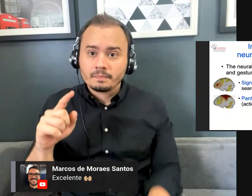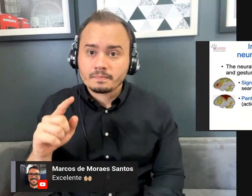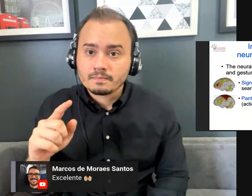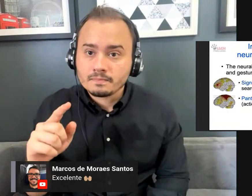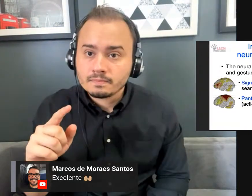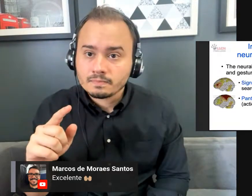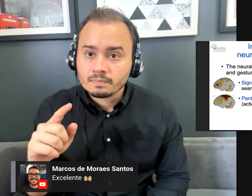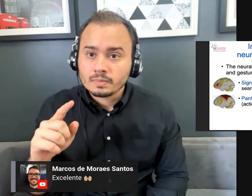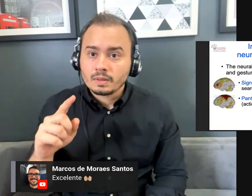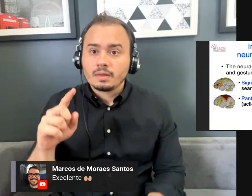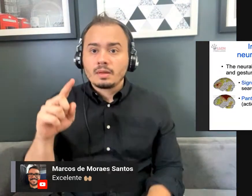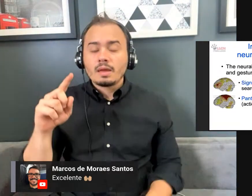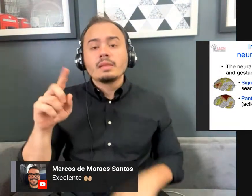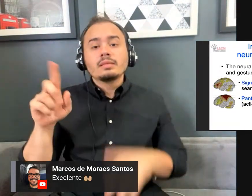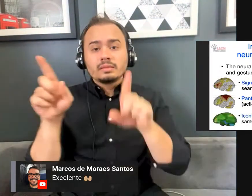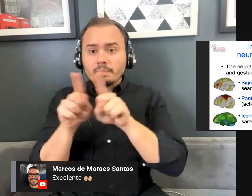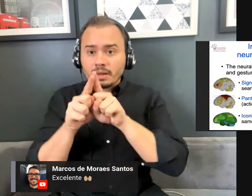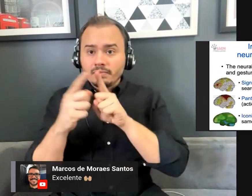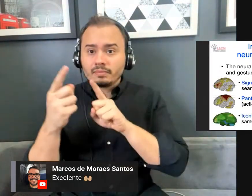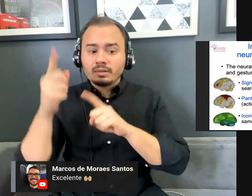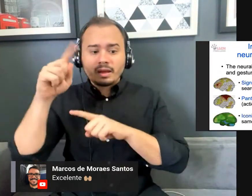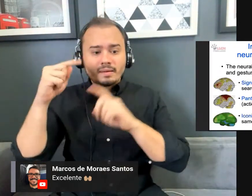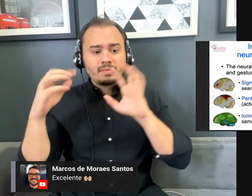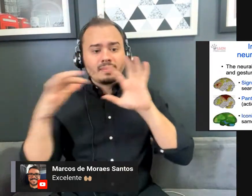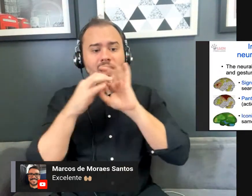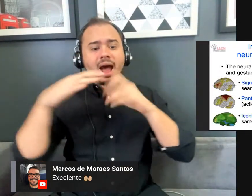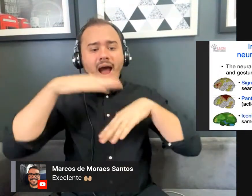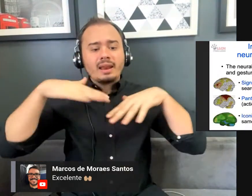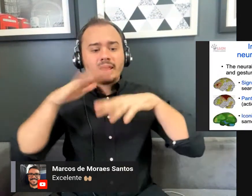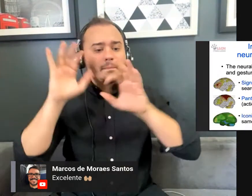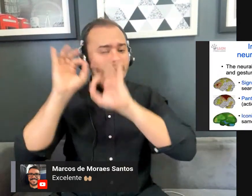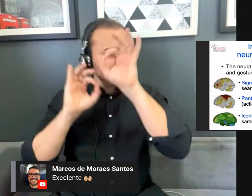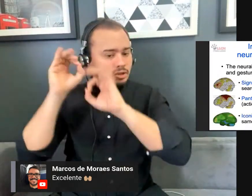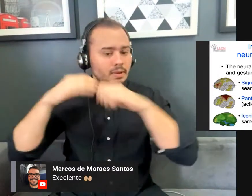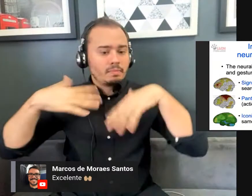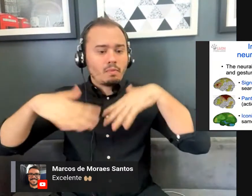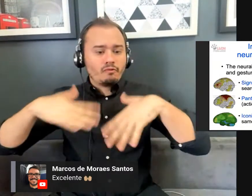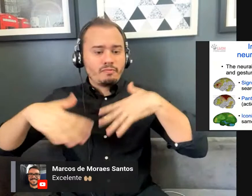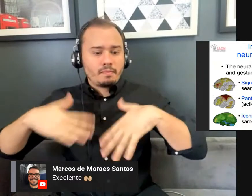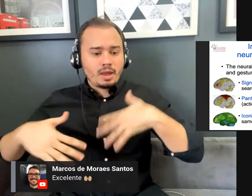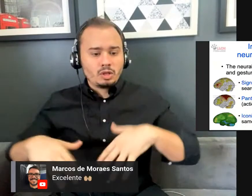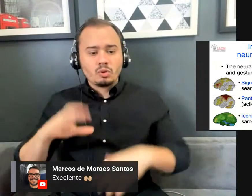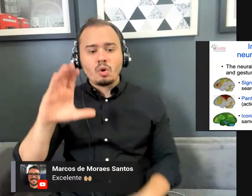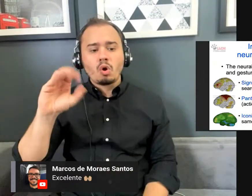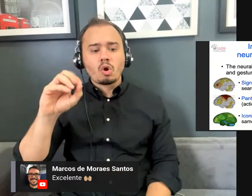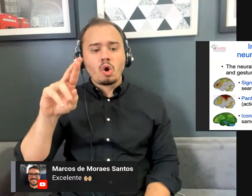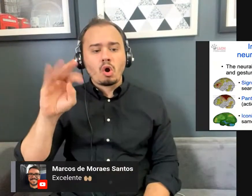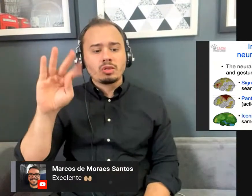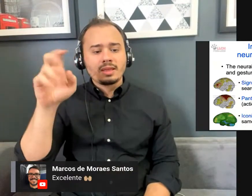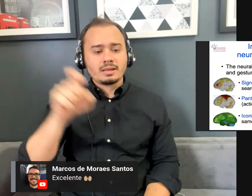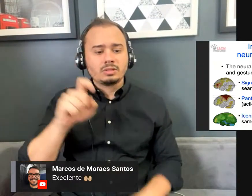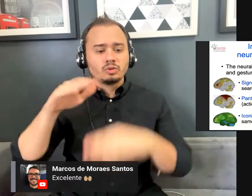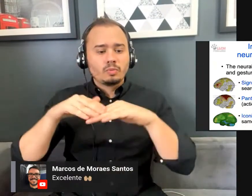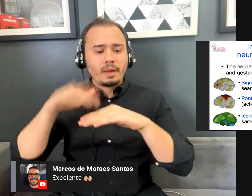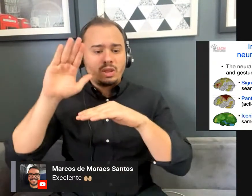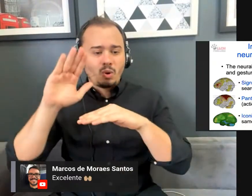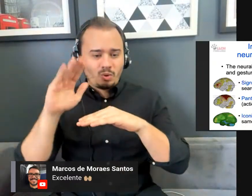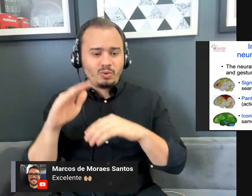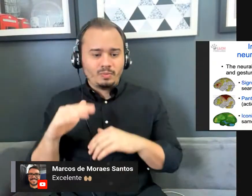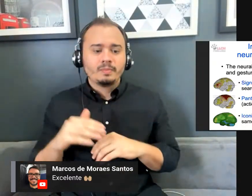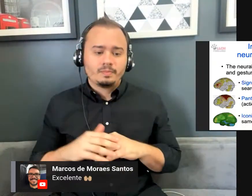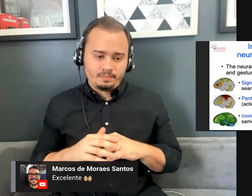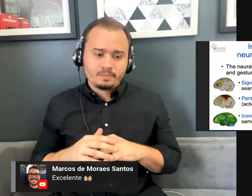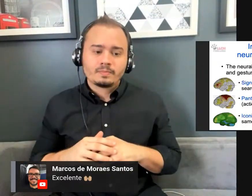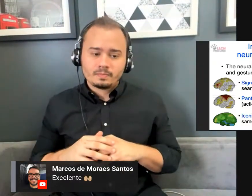action planning and motor cortices. And we don't see a difference between iconic pantomimic verbs